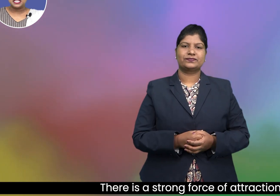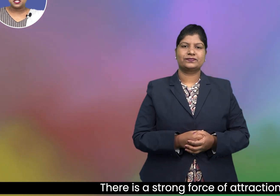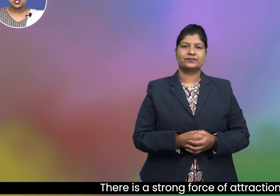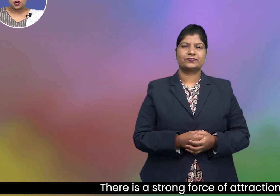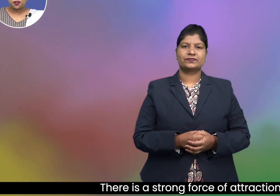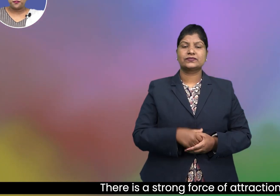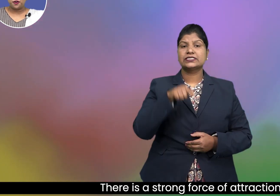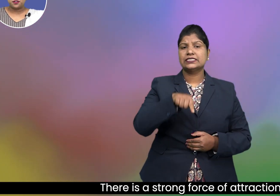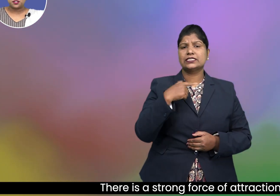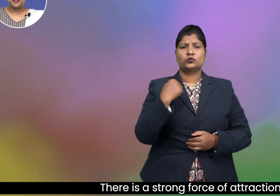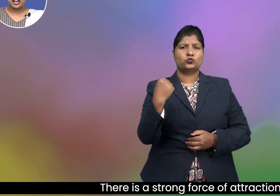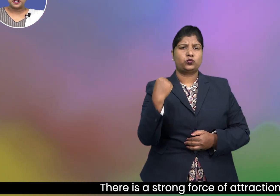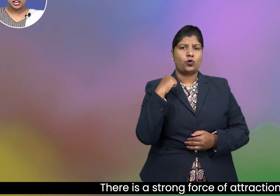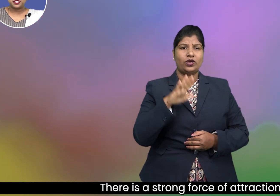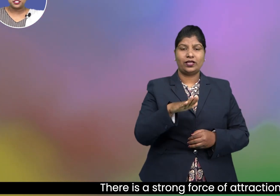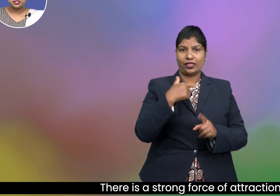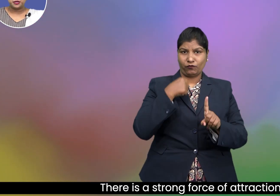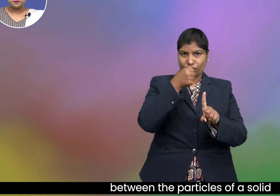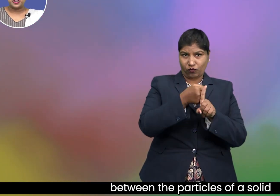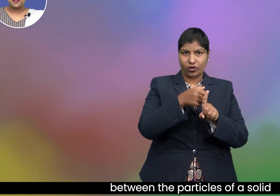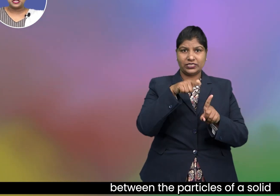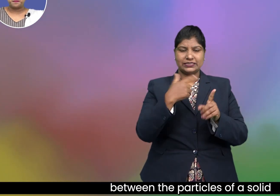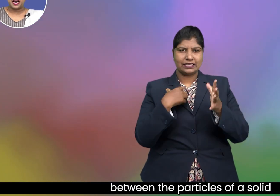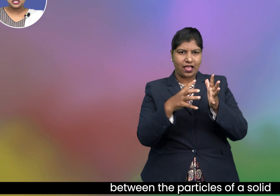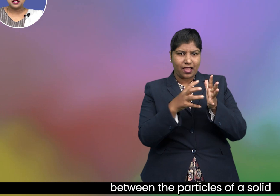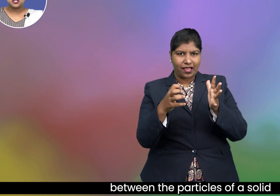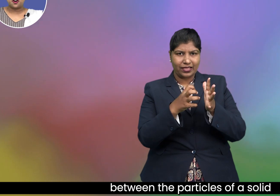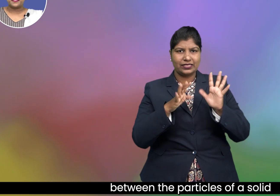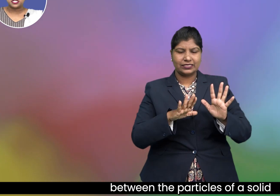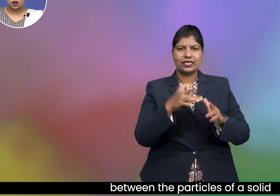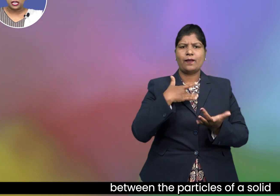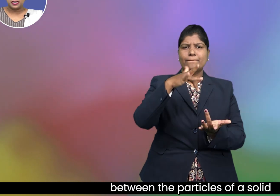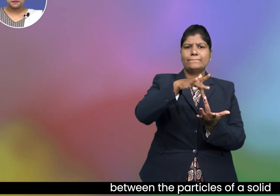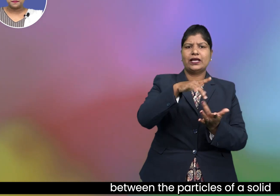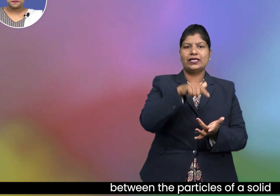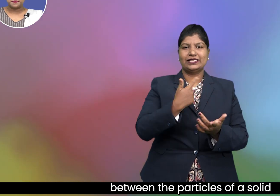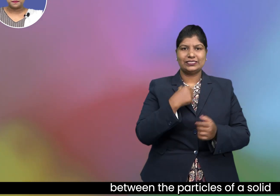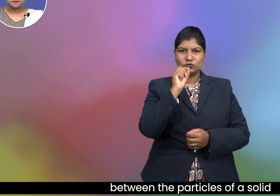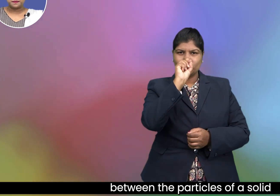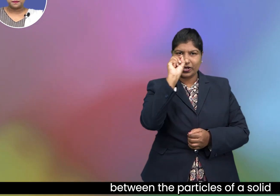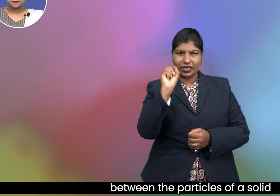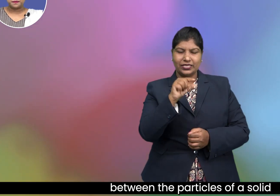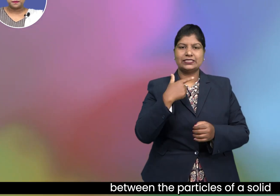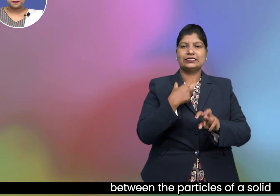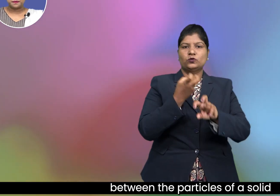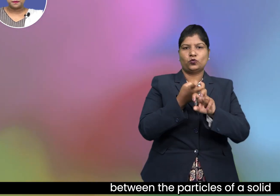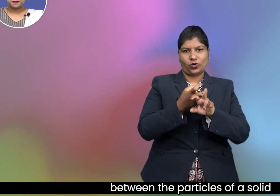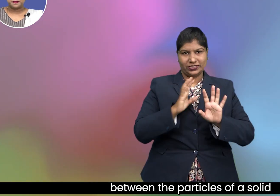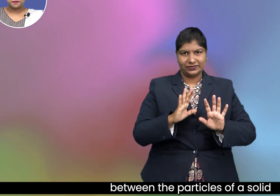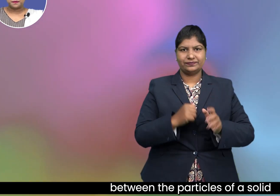There is a strong force of attraction between the particles of a solid,